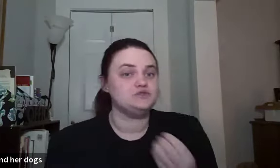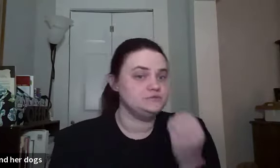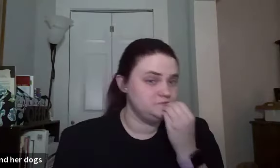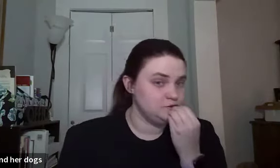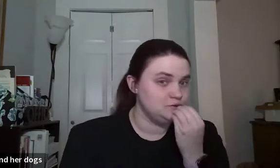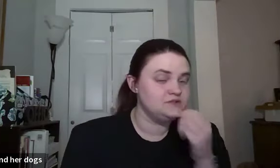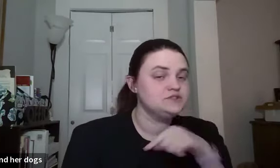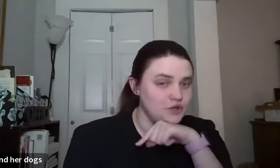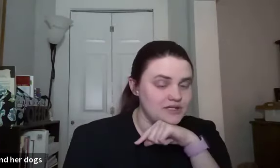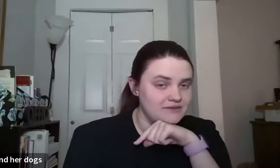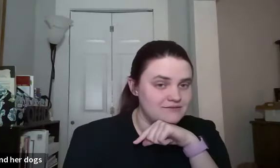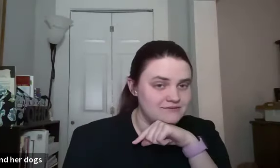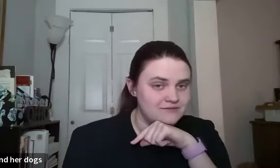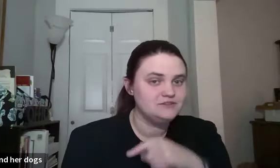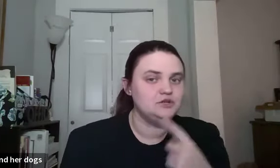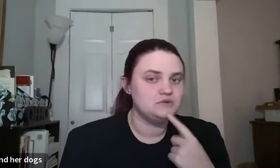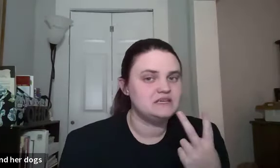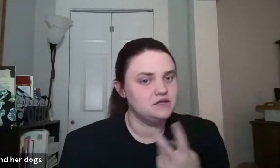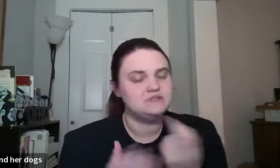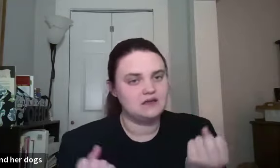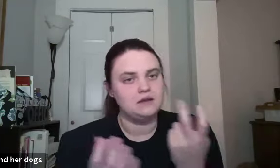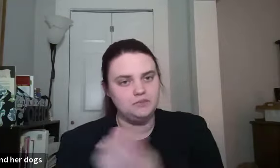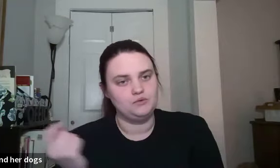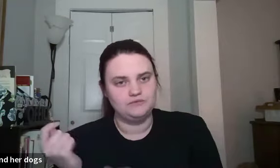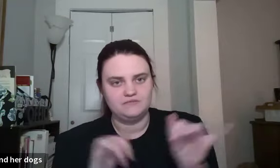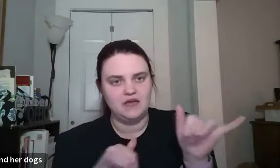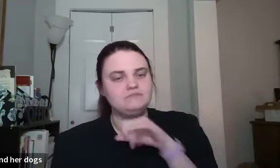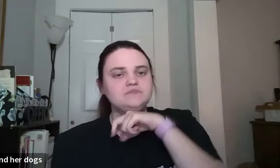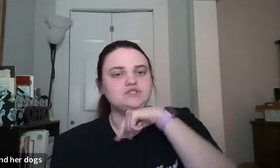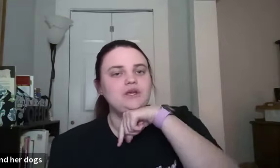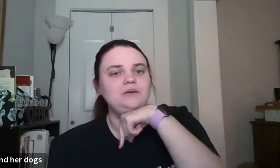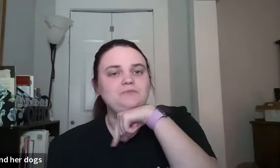actual food turkey, you would sign both that turkey.